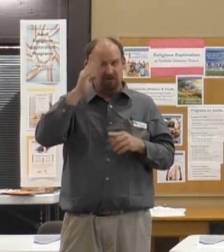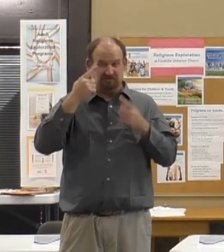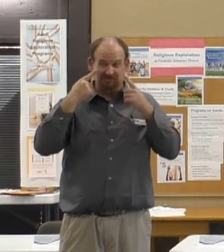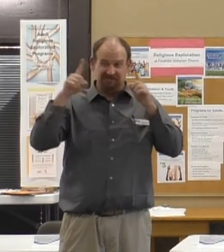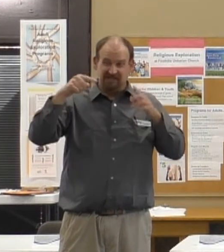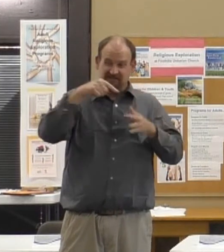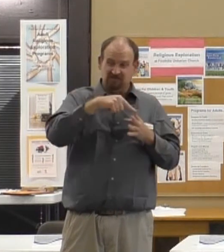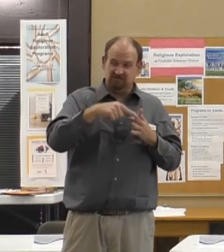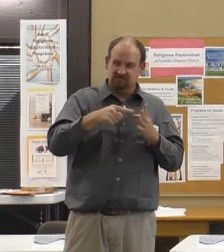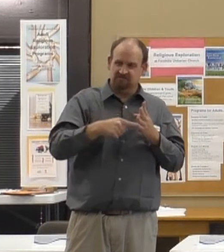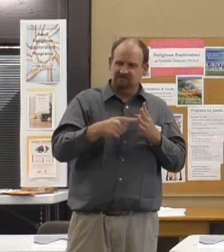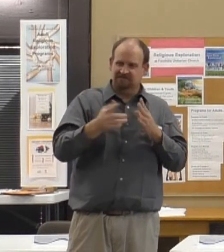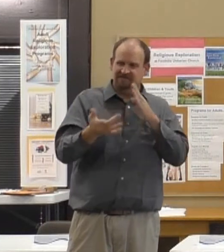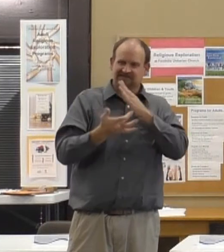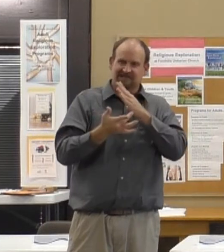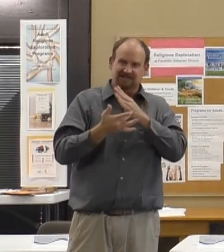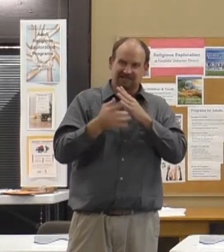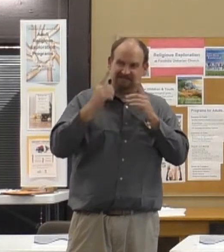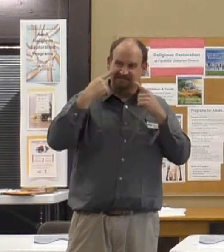text-to-text communication,